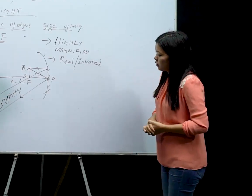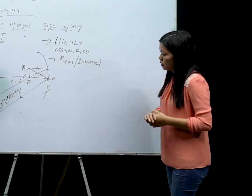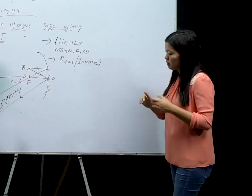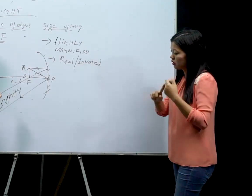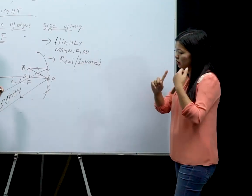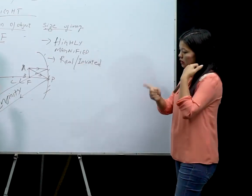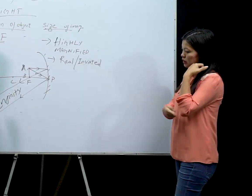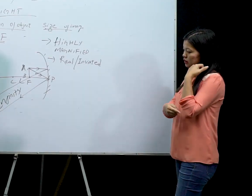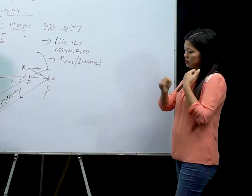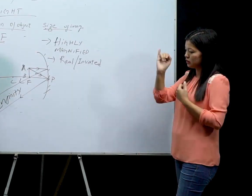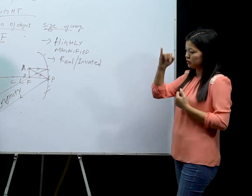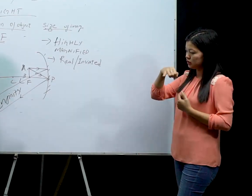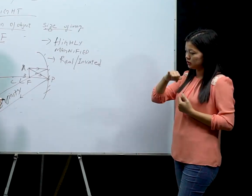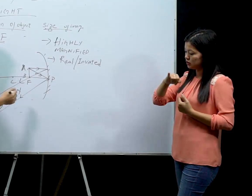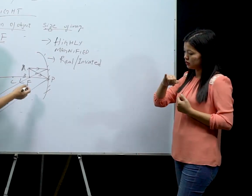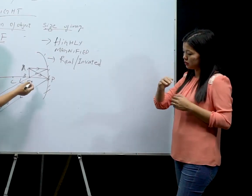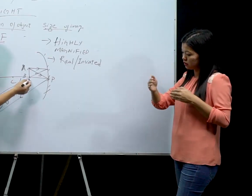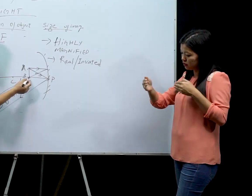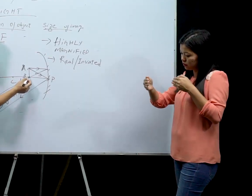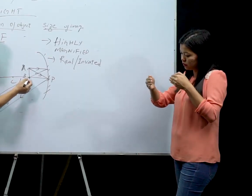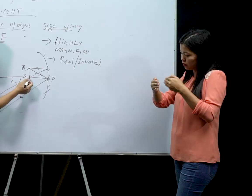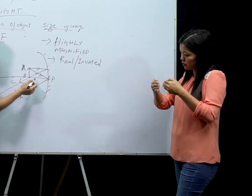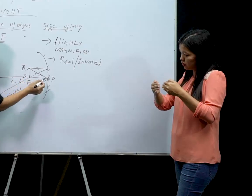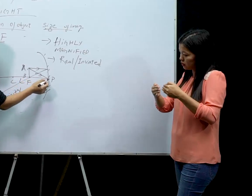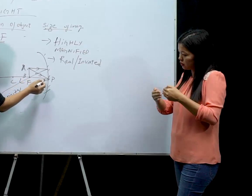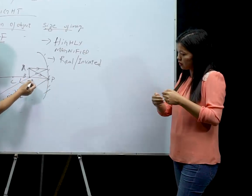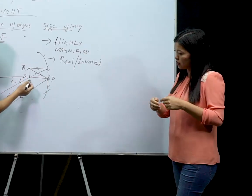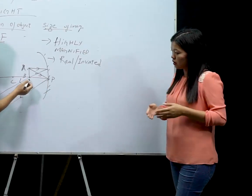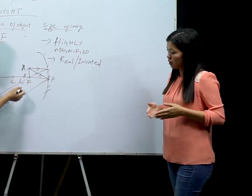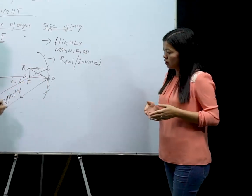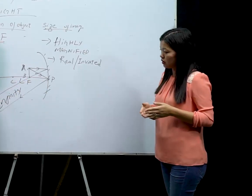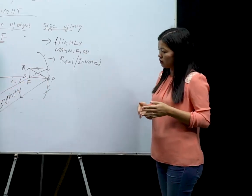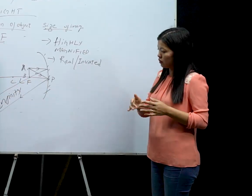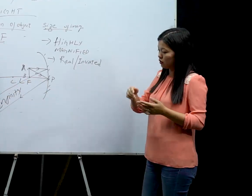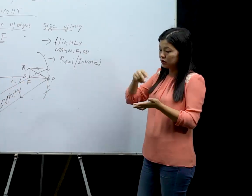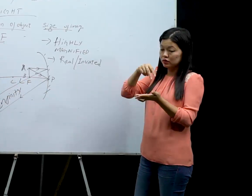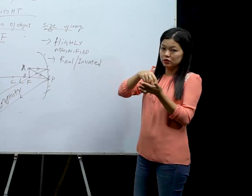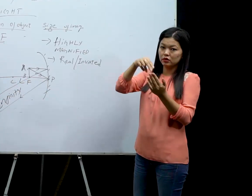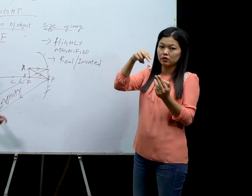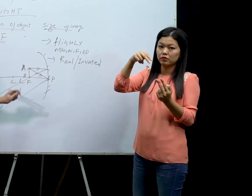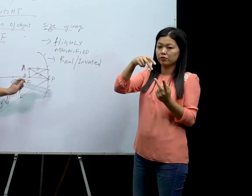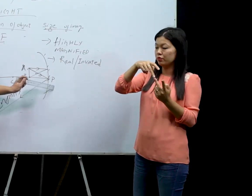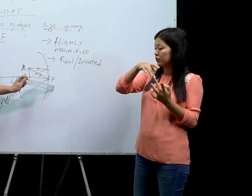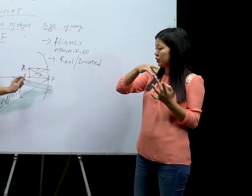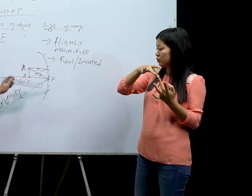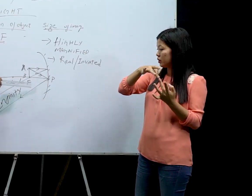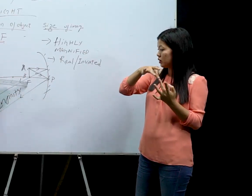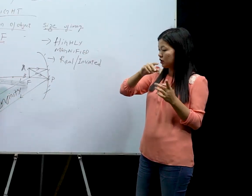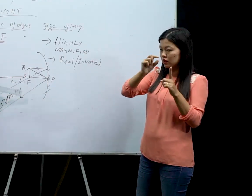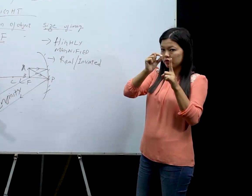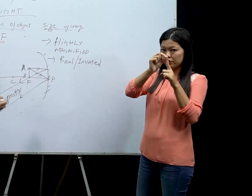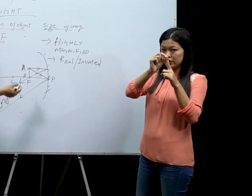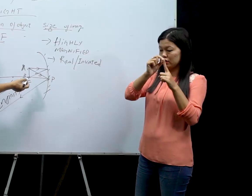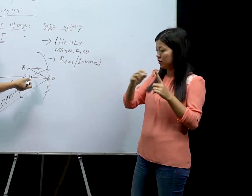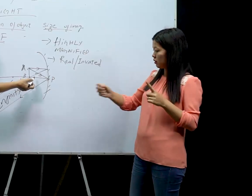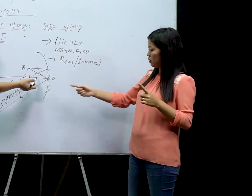one is we have to come again a little closer. We should stand between P and F. Okay, that means P means pole and F.